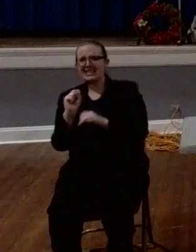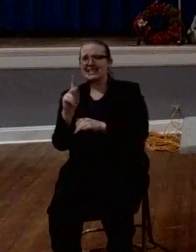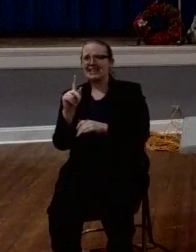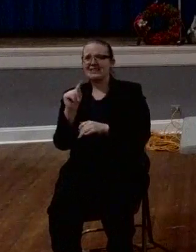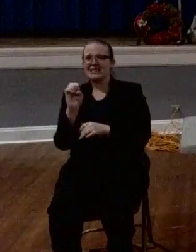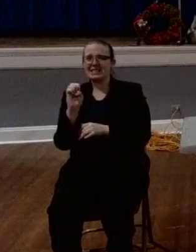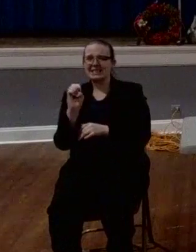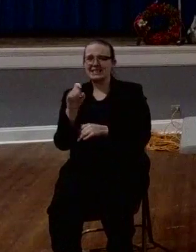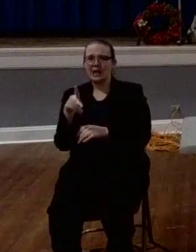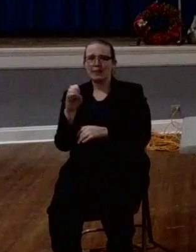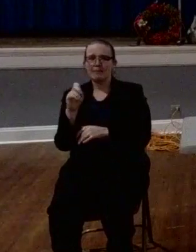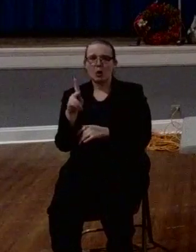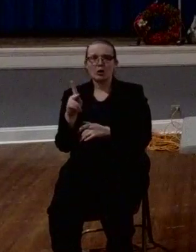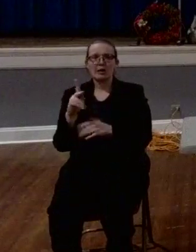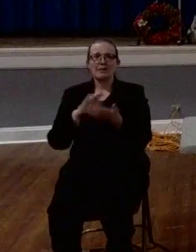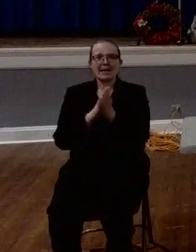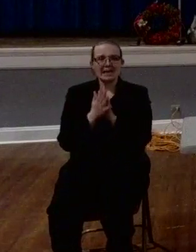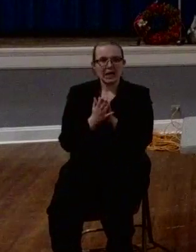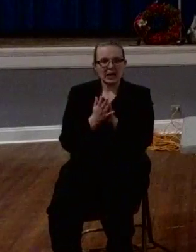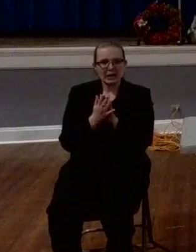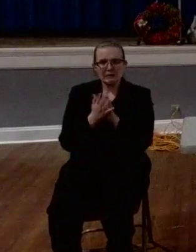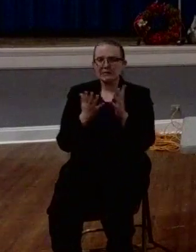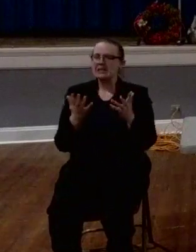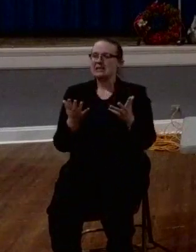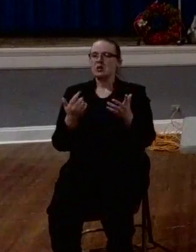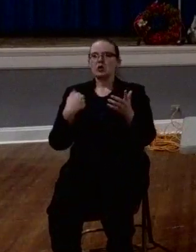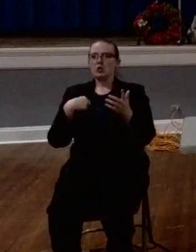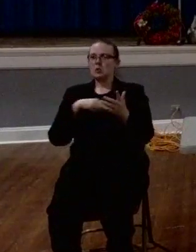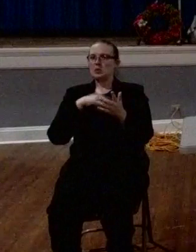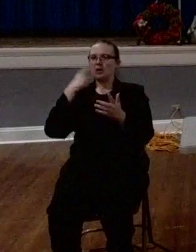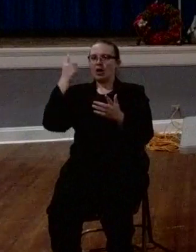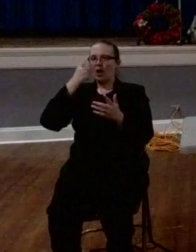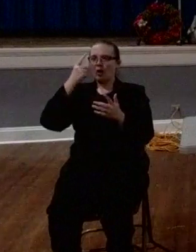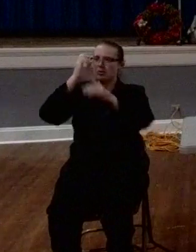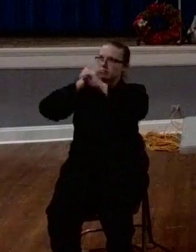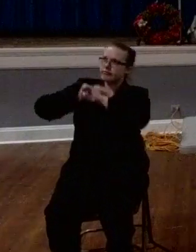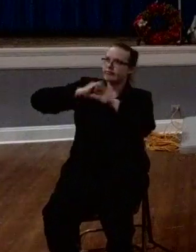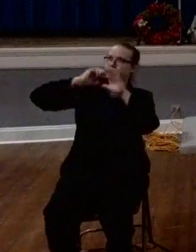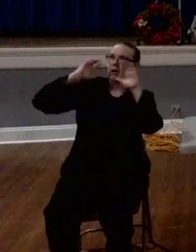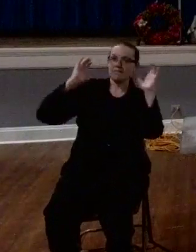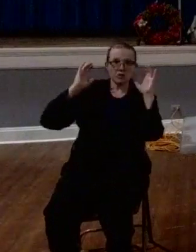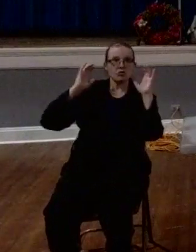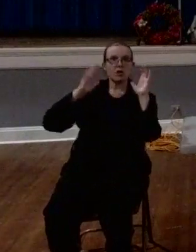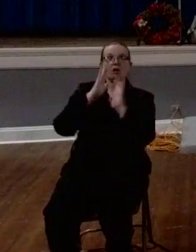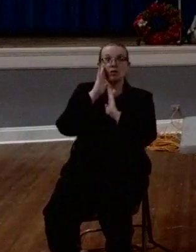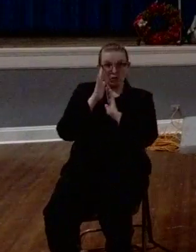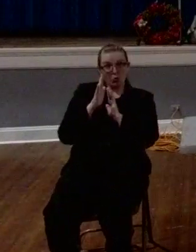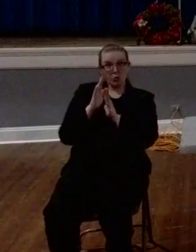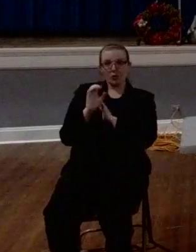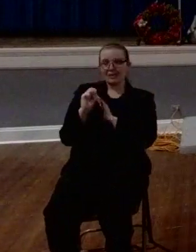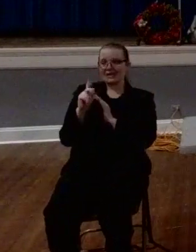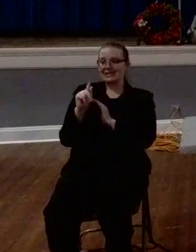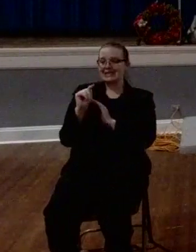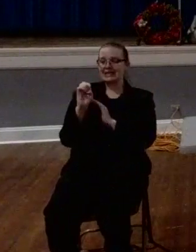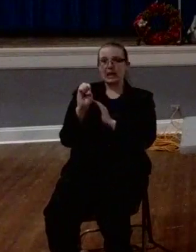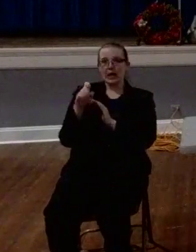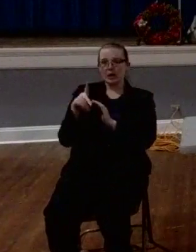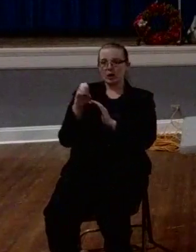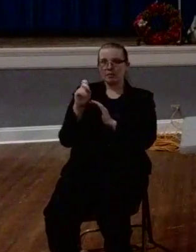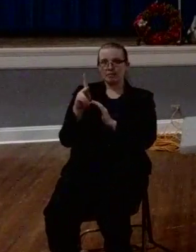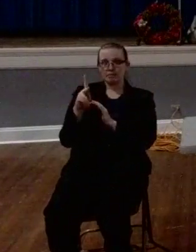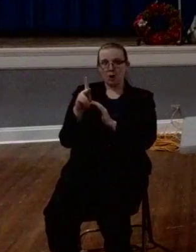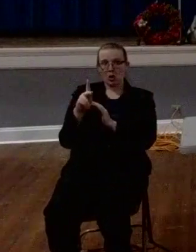eventually becomes, because it's not, we always envisioned that there would be a skate park down